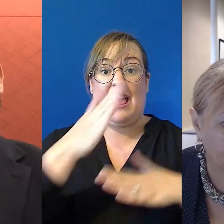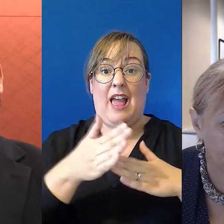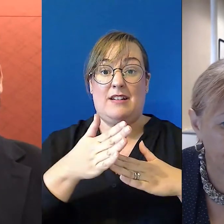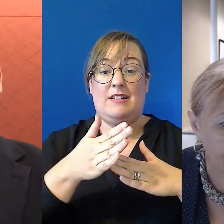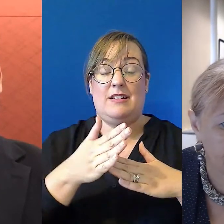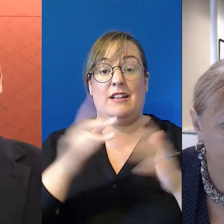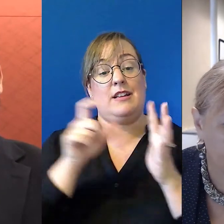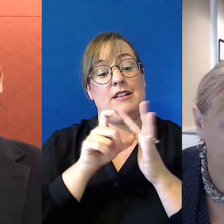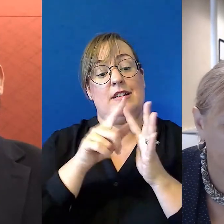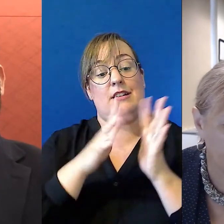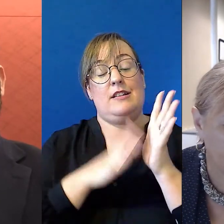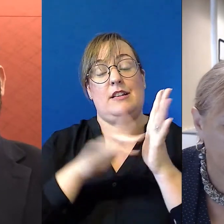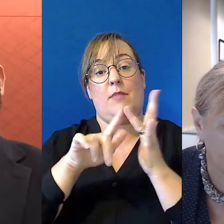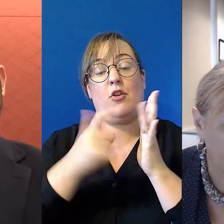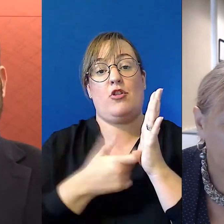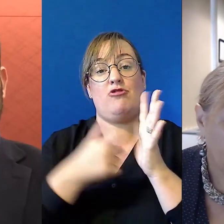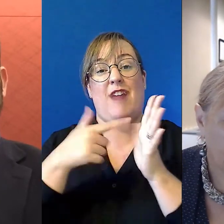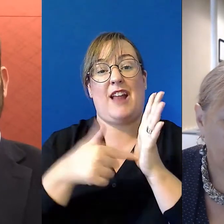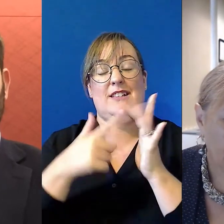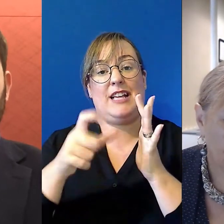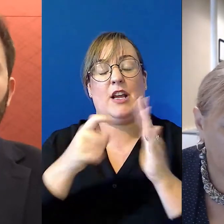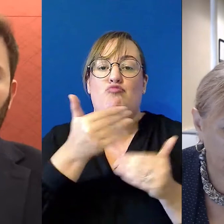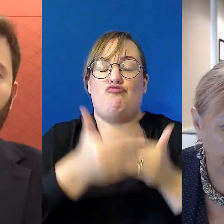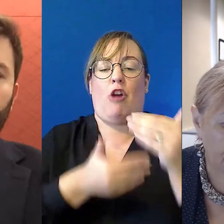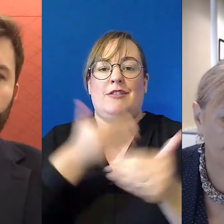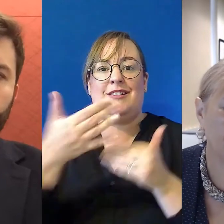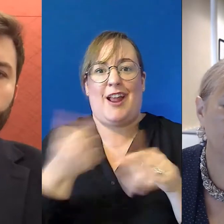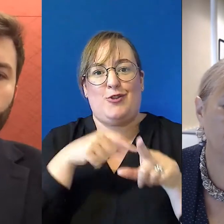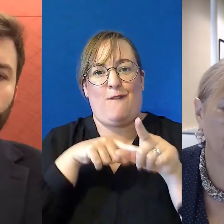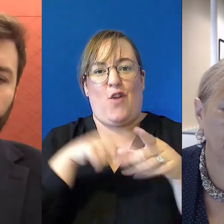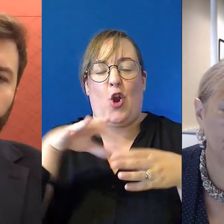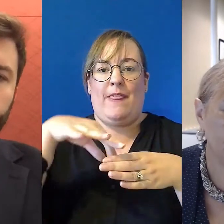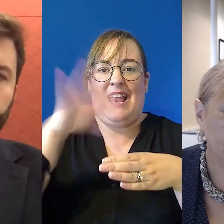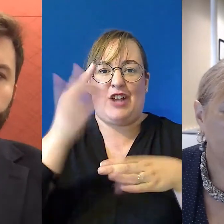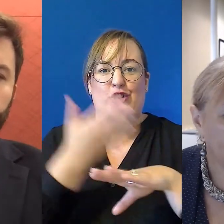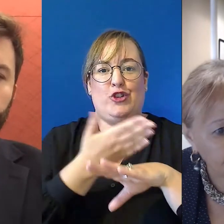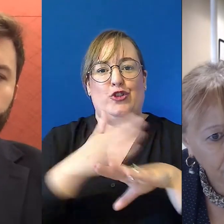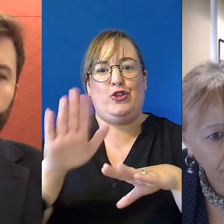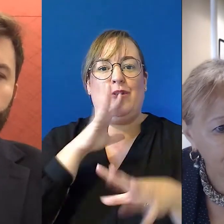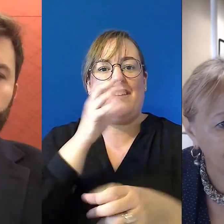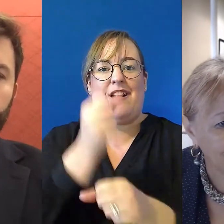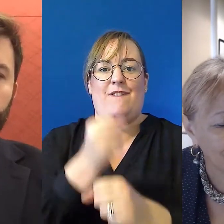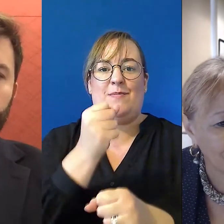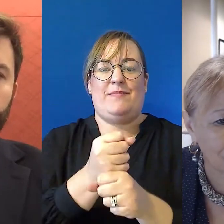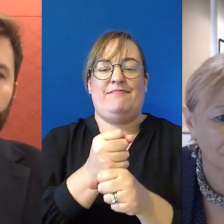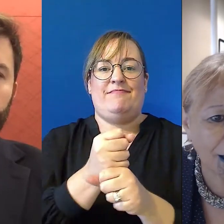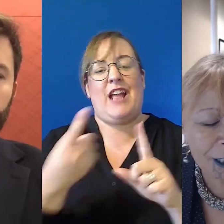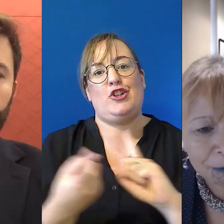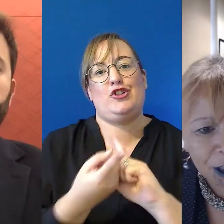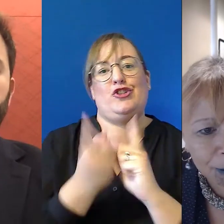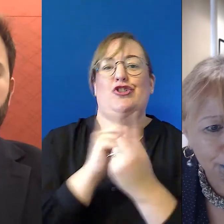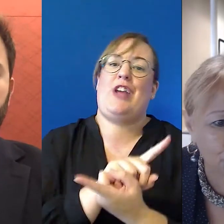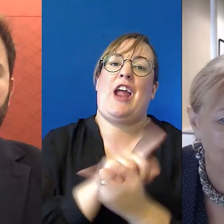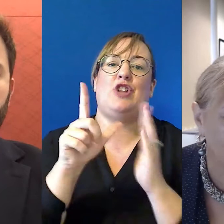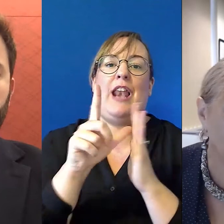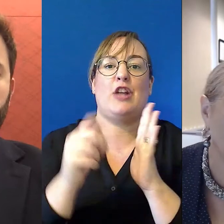democratic process kicking into gear following the election of a new government and a change to the legislation. Now, did